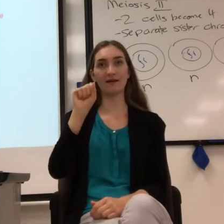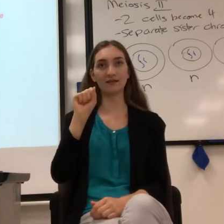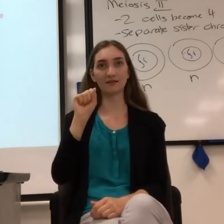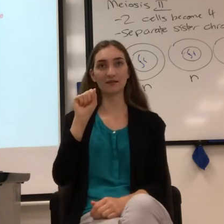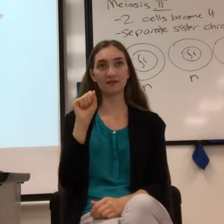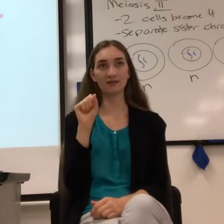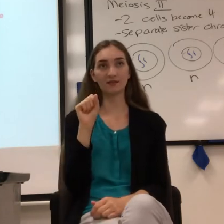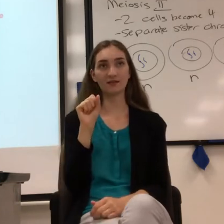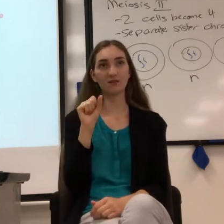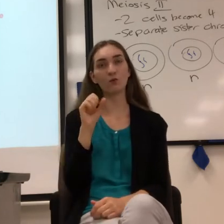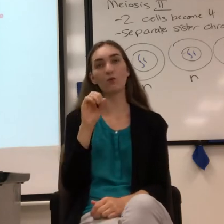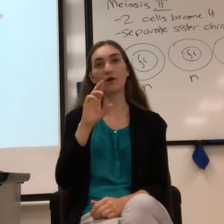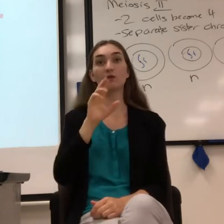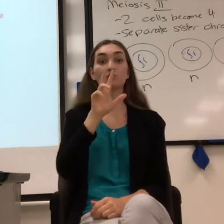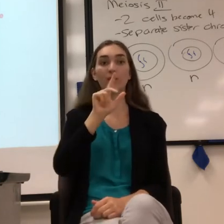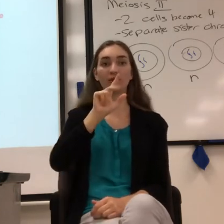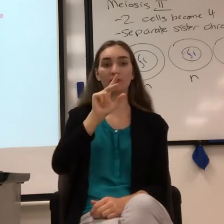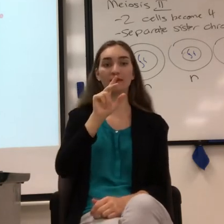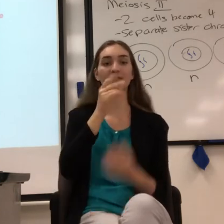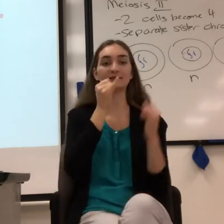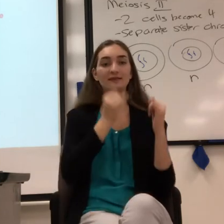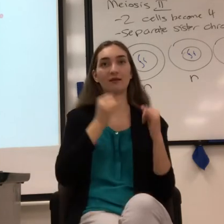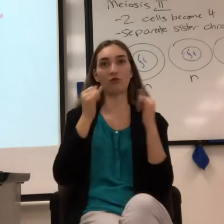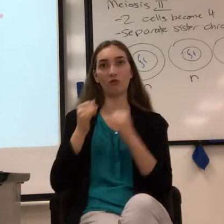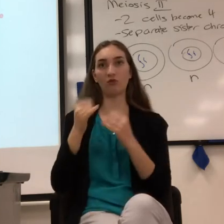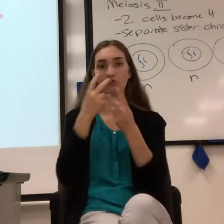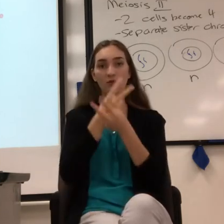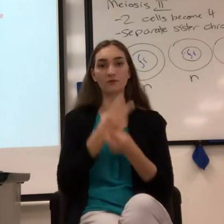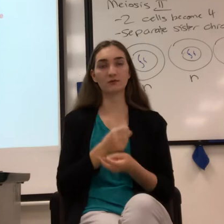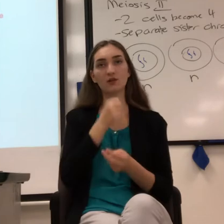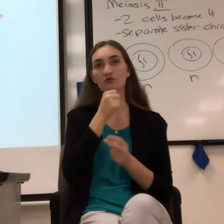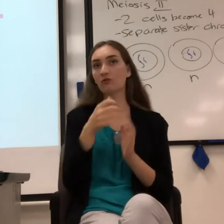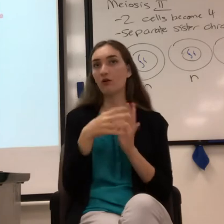23 single chromosomes. They're not replicated.